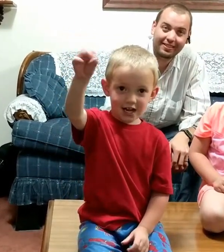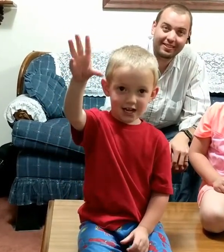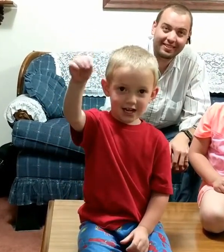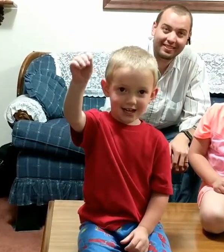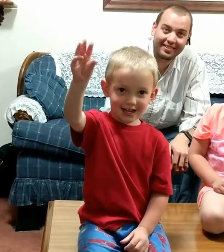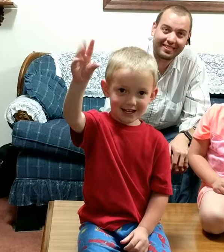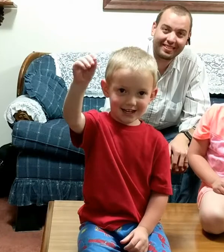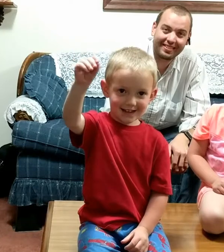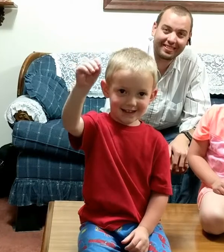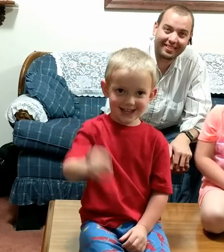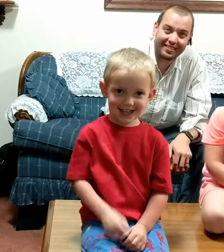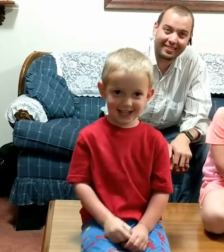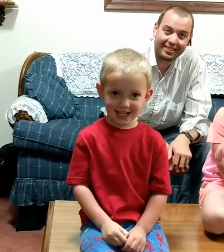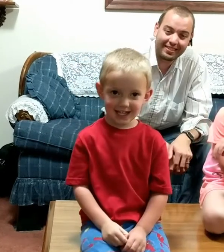A shower.